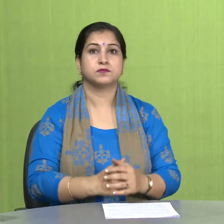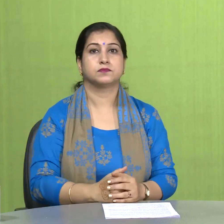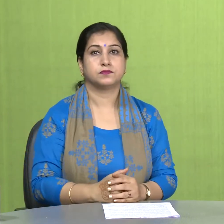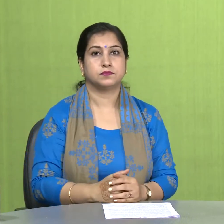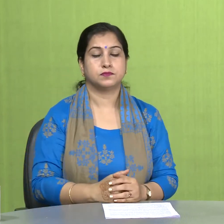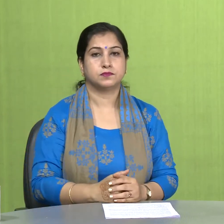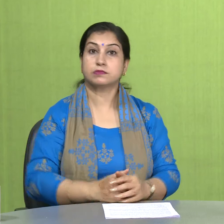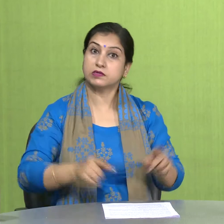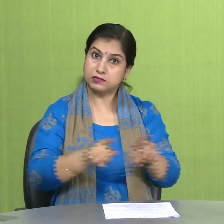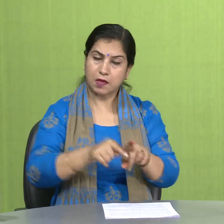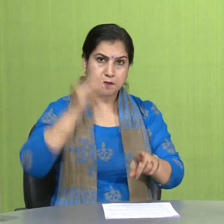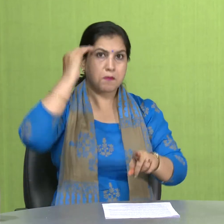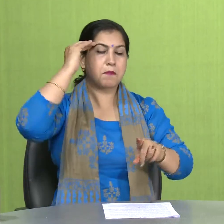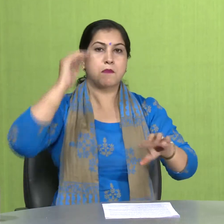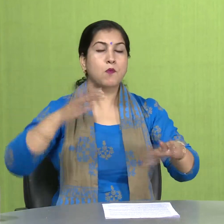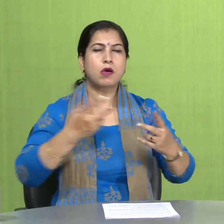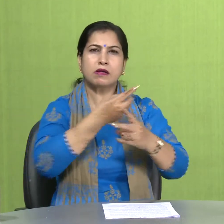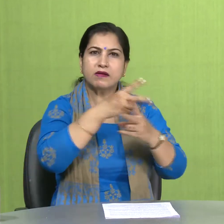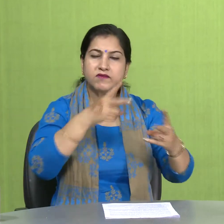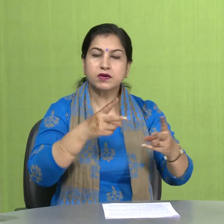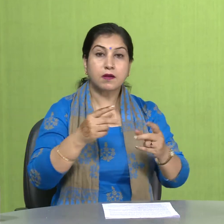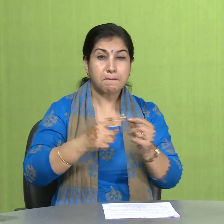We also came to know about the various powers of the President.